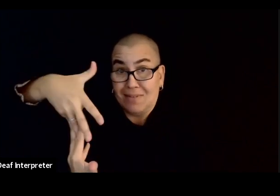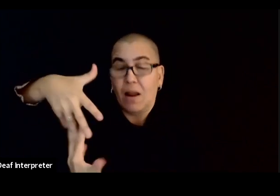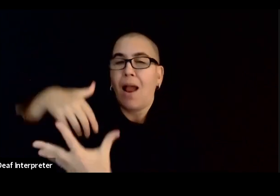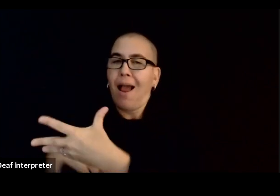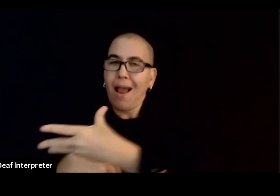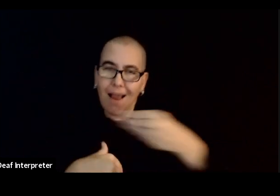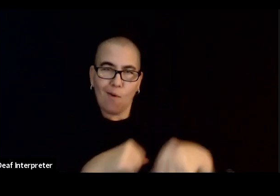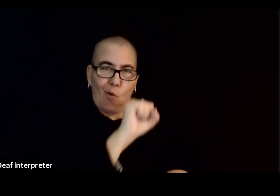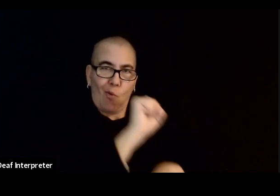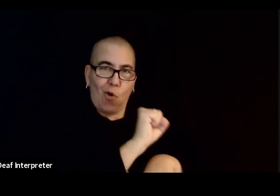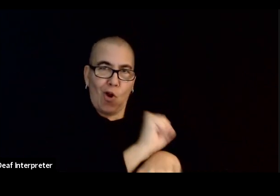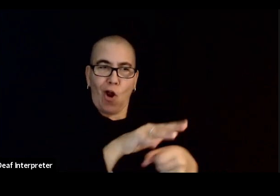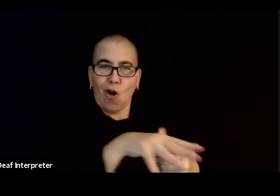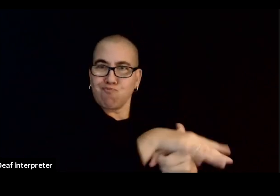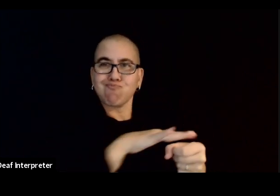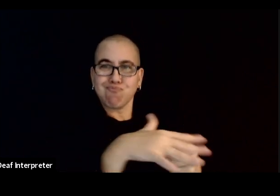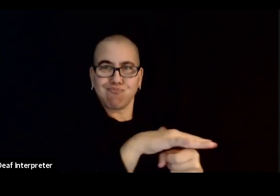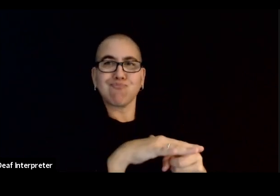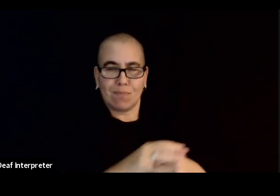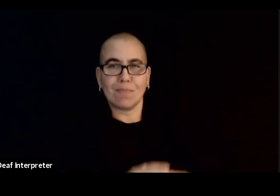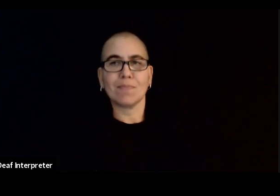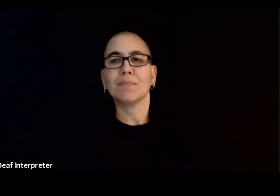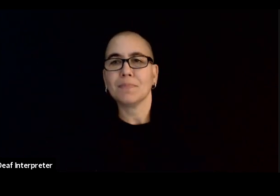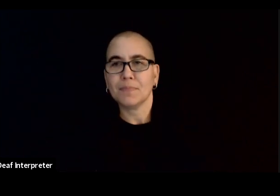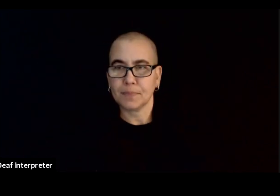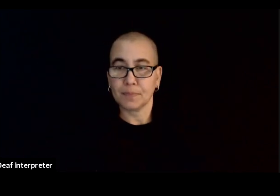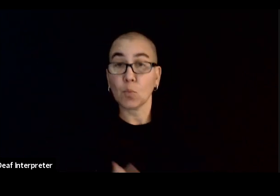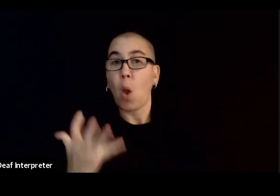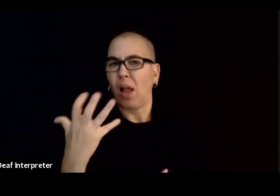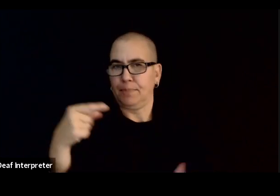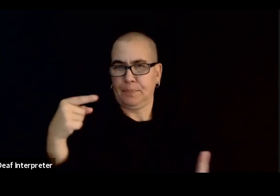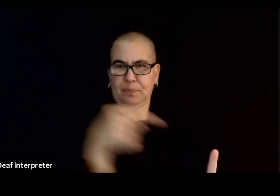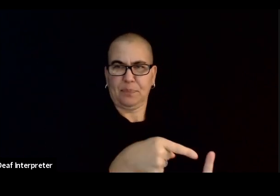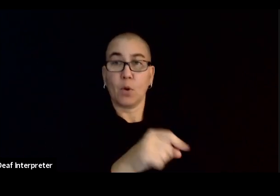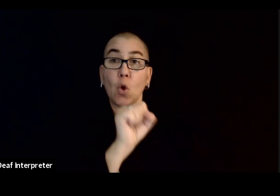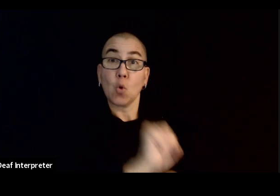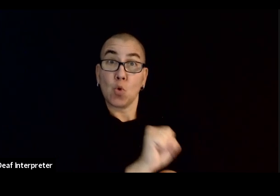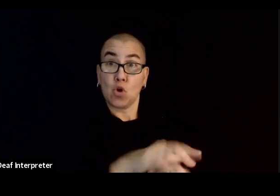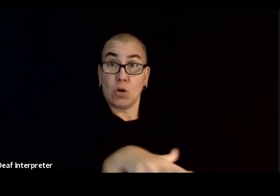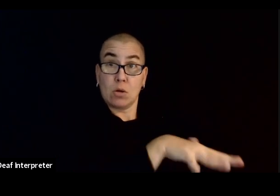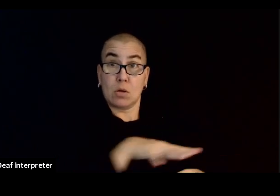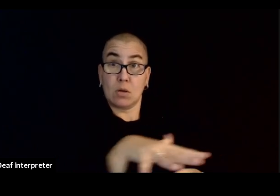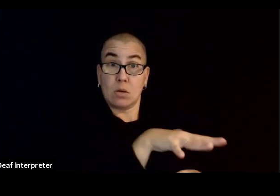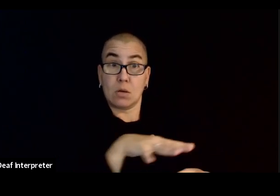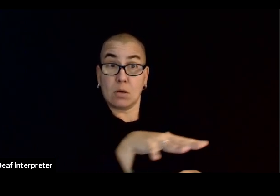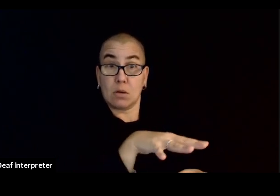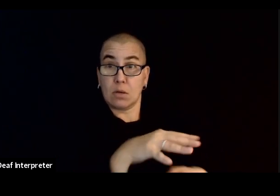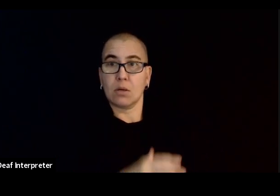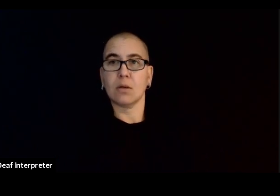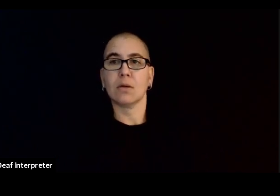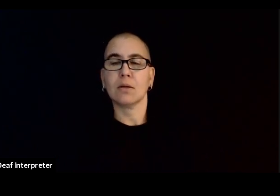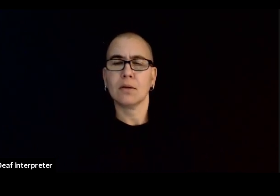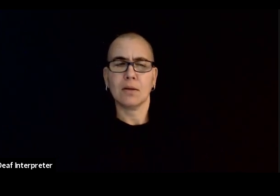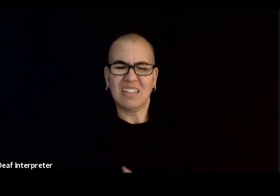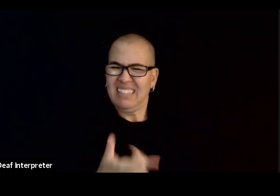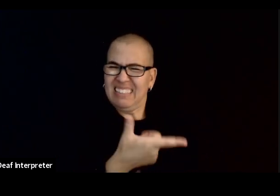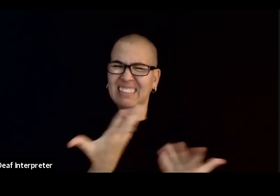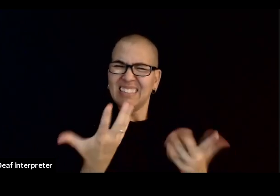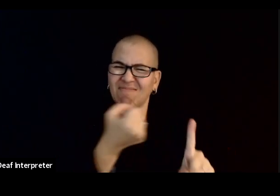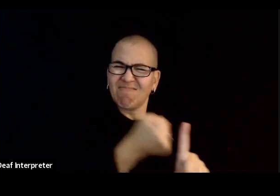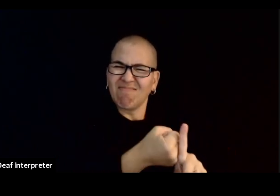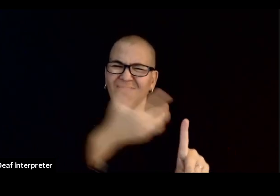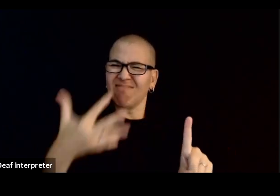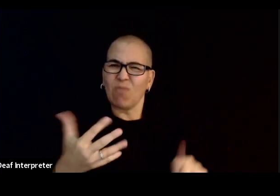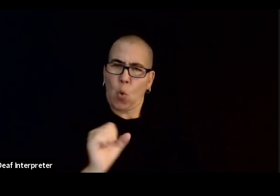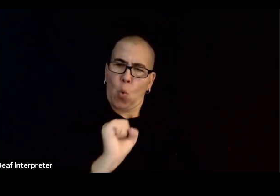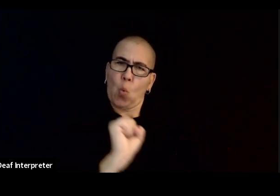that we've been seeing in workplaces. Then what we mean by that is a workplace with 3 or